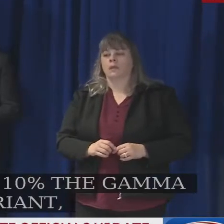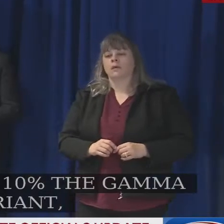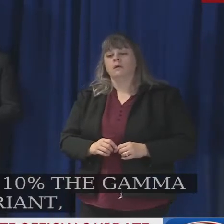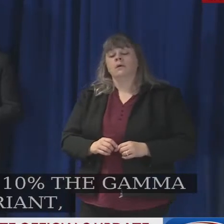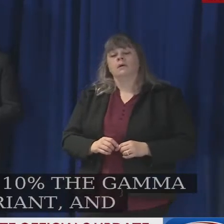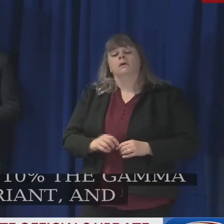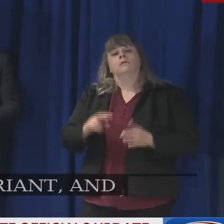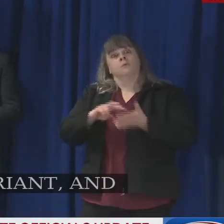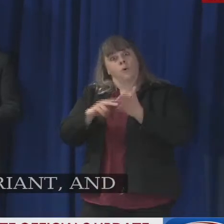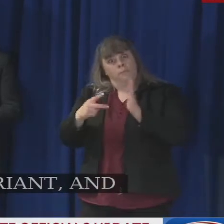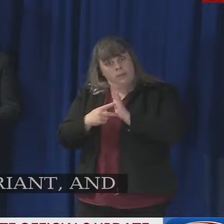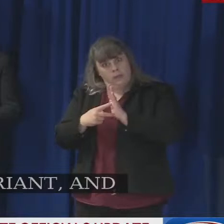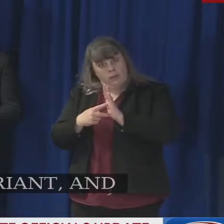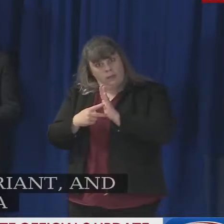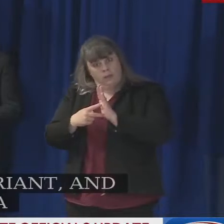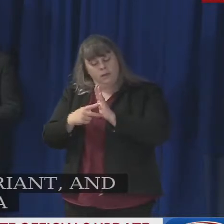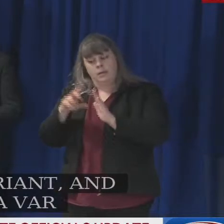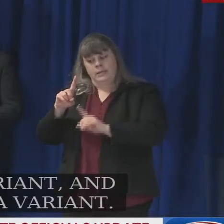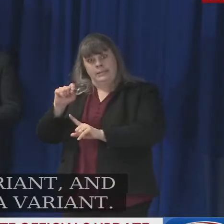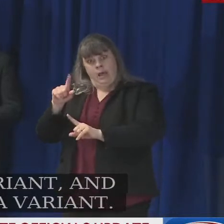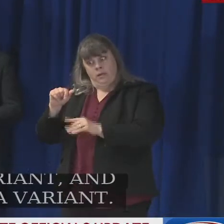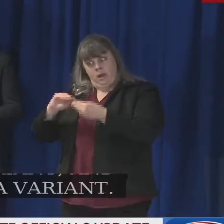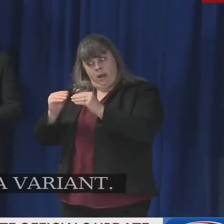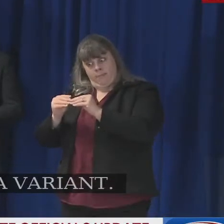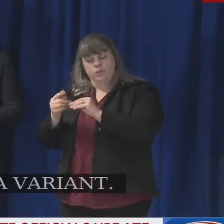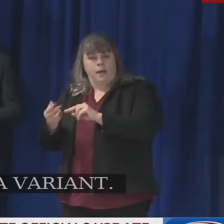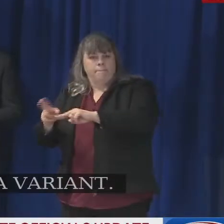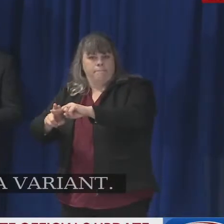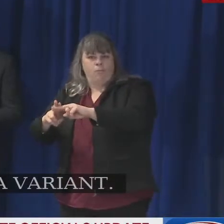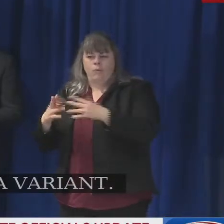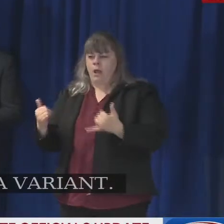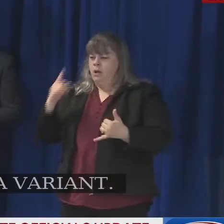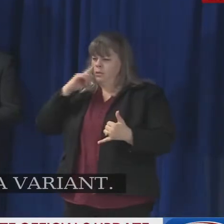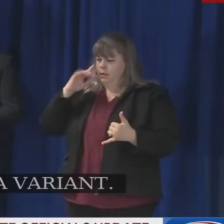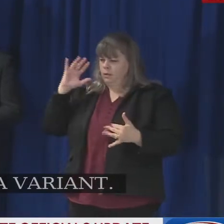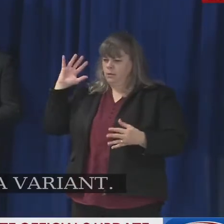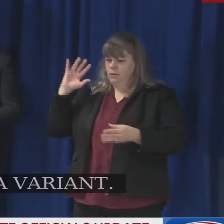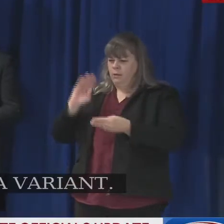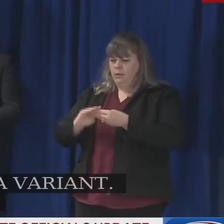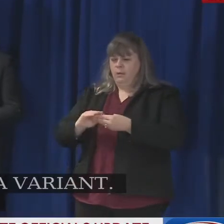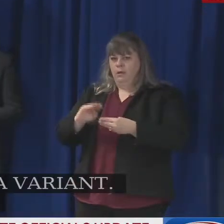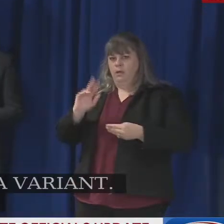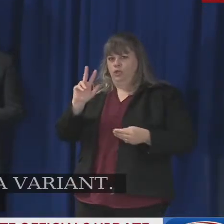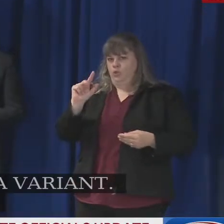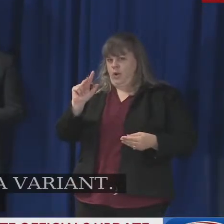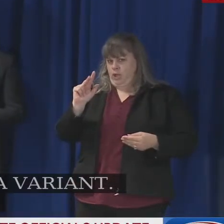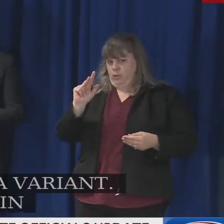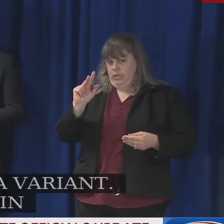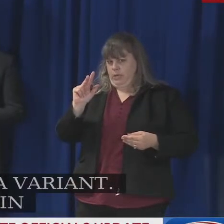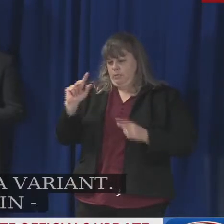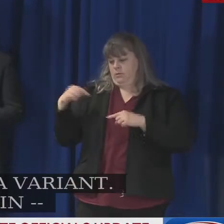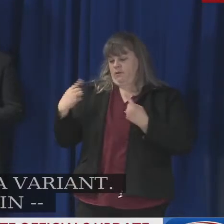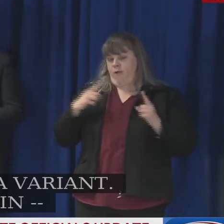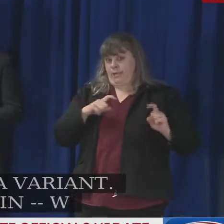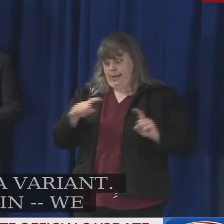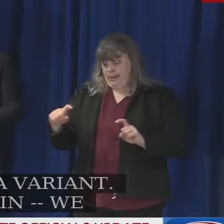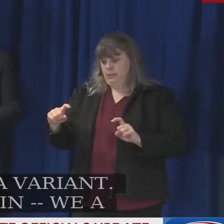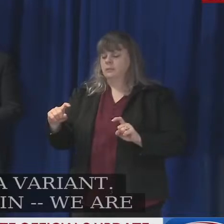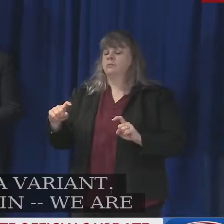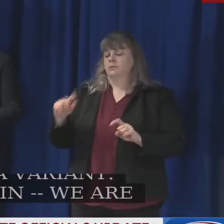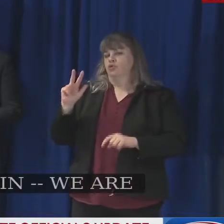increase in detections of the delta variant. I think we're up to a total of 23 specimens that have tested positive for the delta